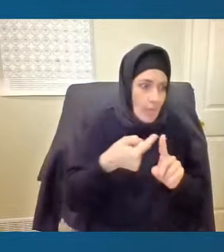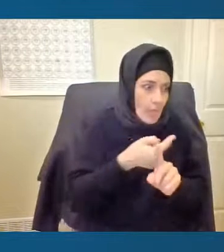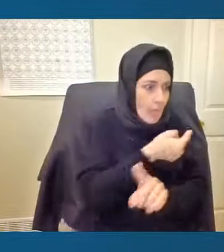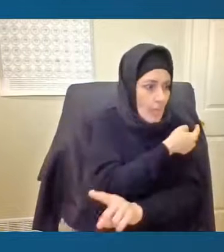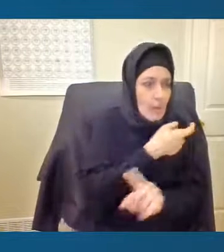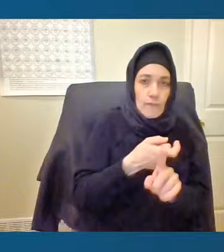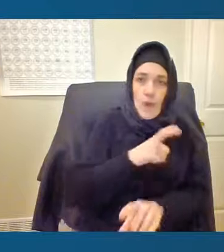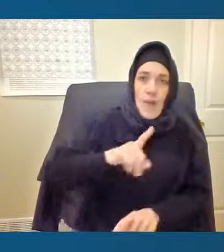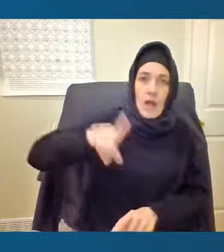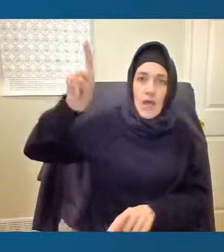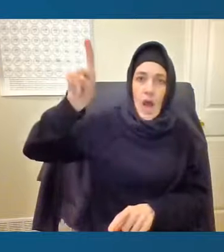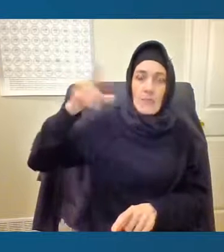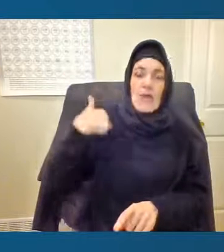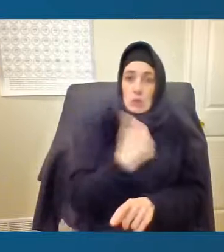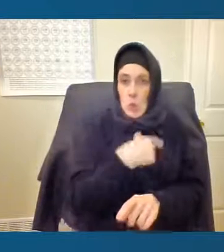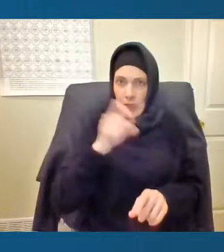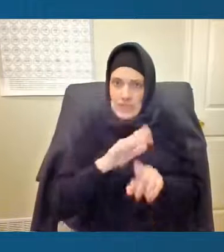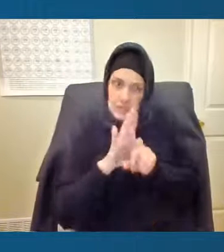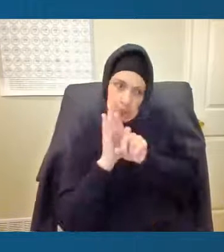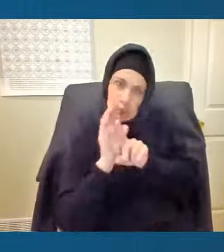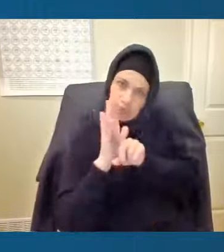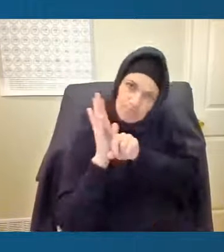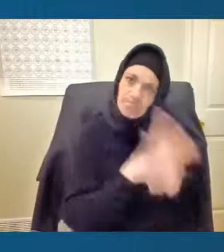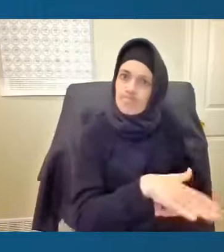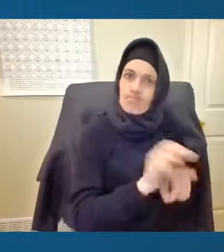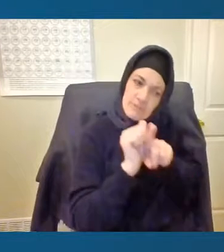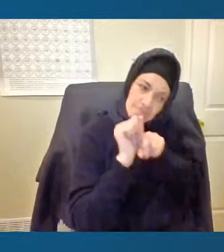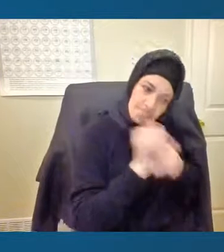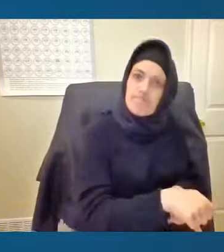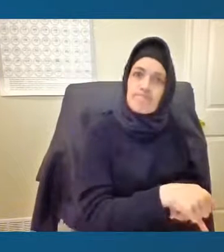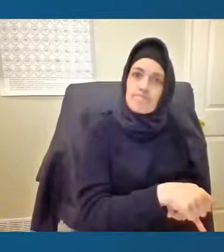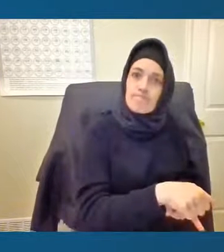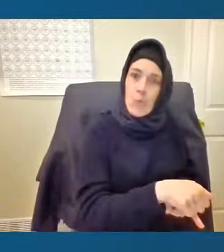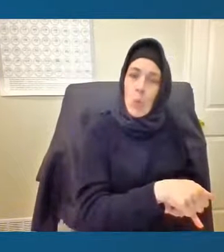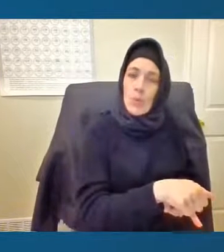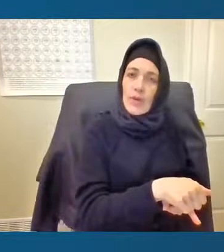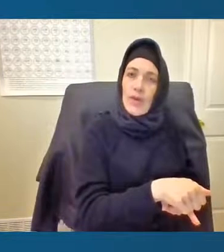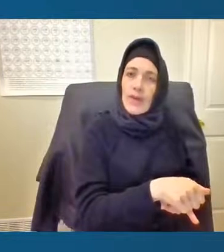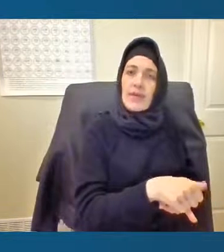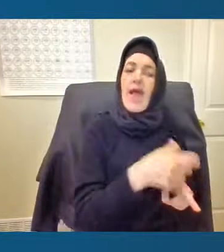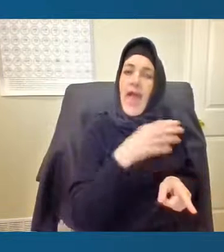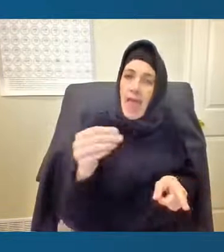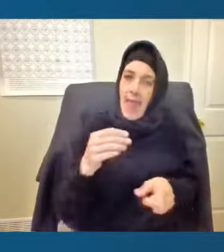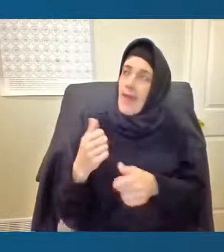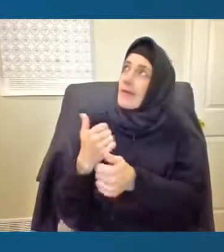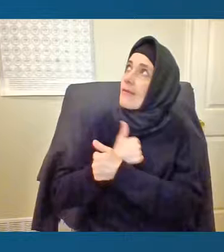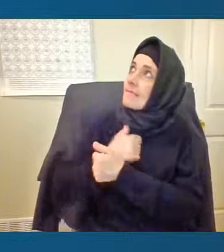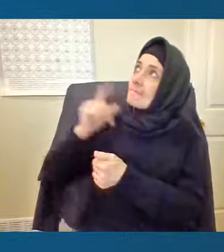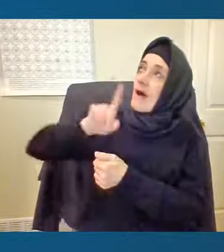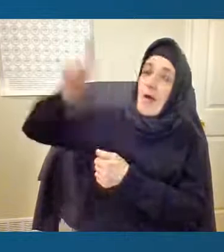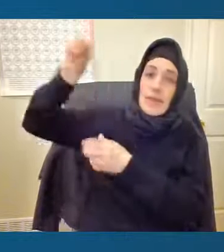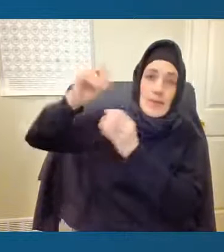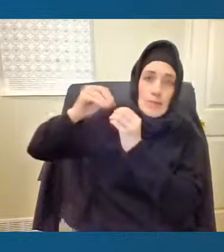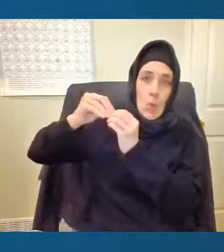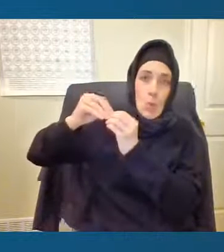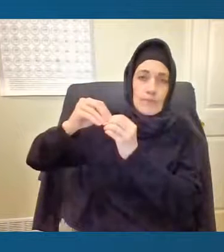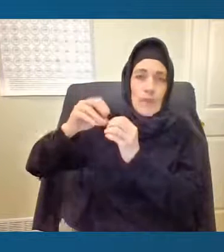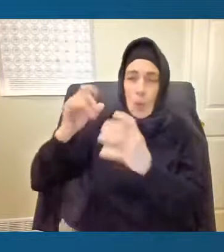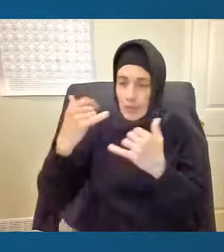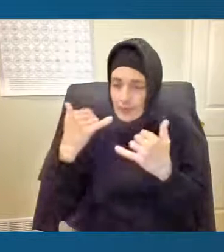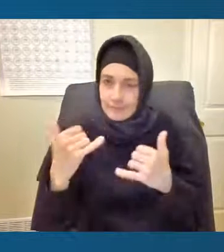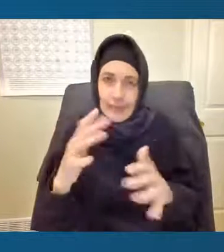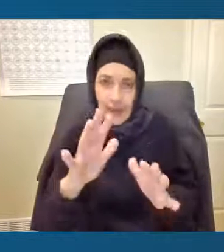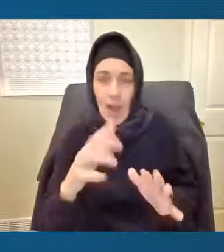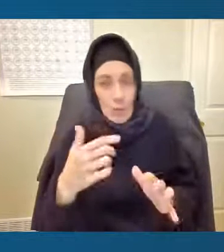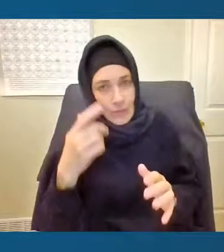for Allah subhanahu wa ta'ala overpowers our love for this dunya. So what does this have to do with dhikr, Mikaeel? Like, all right, I get it. We're